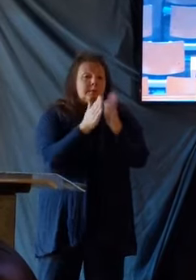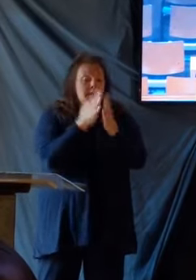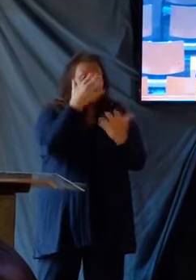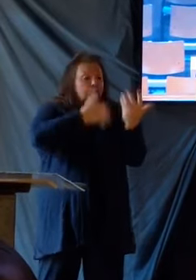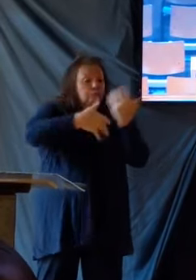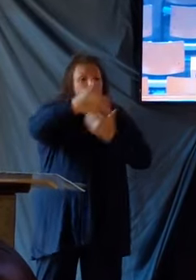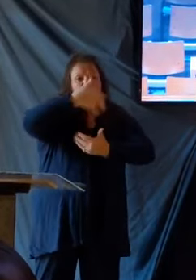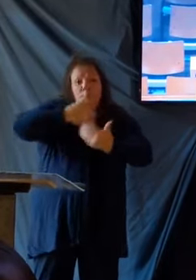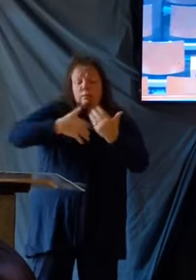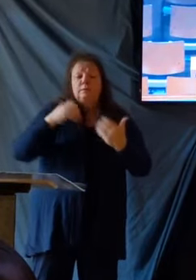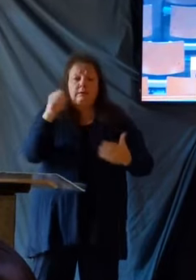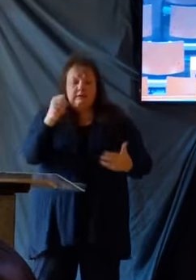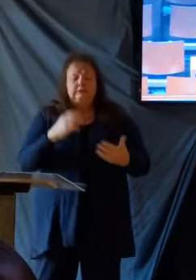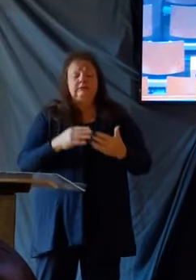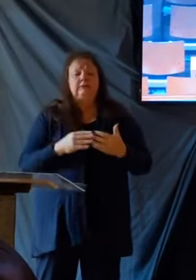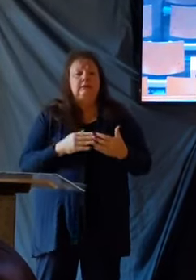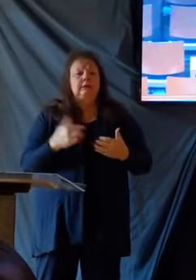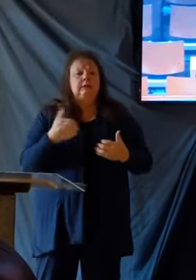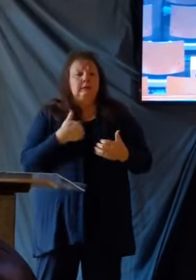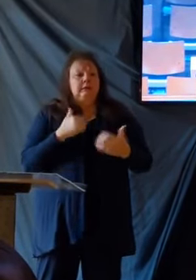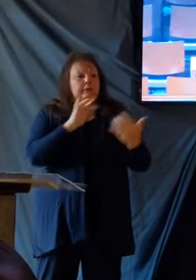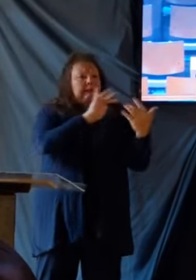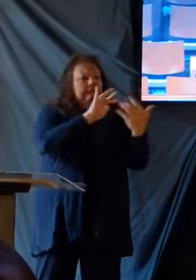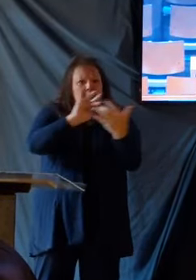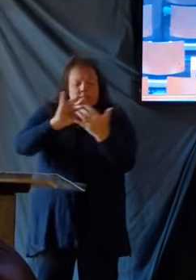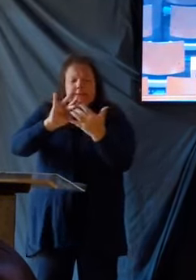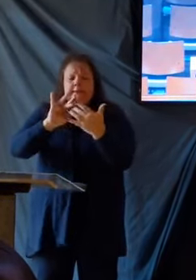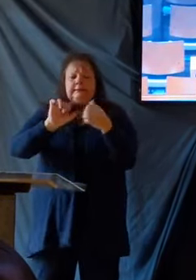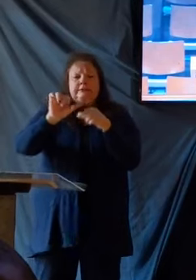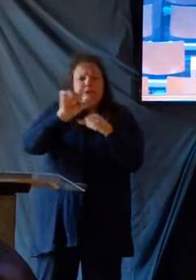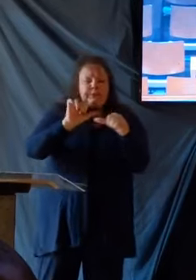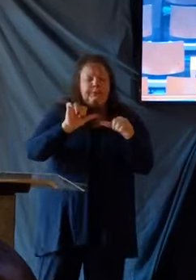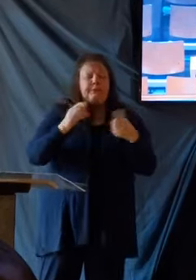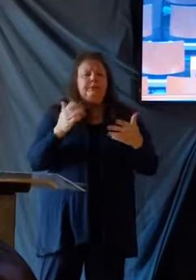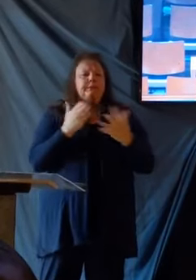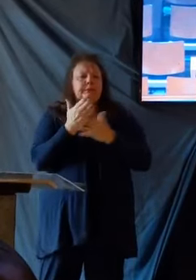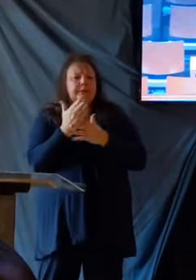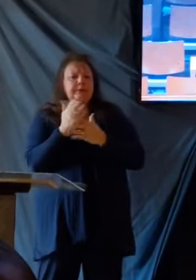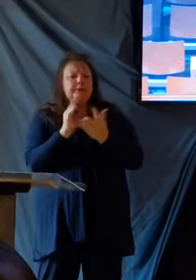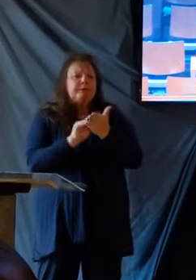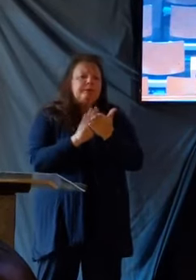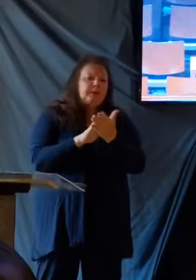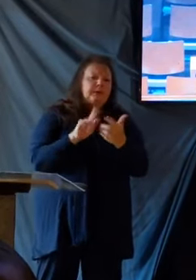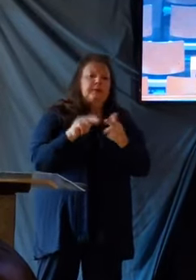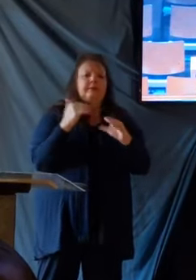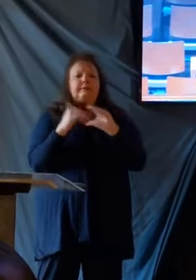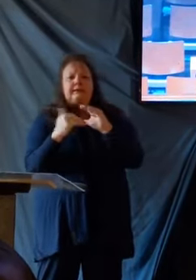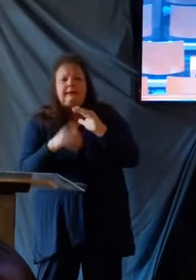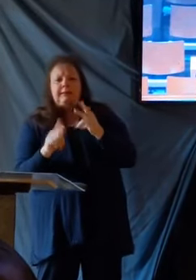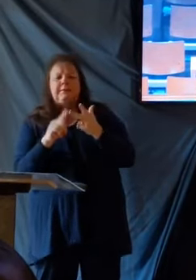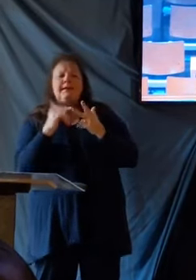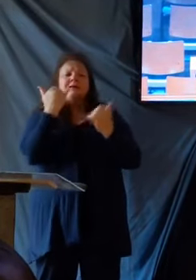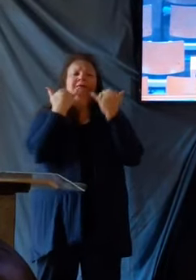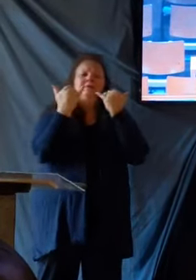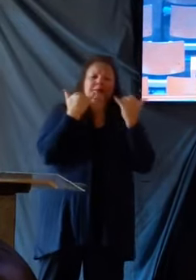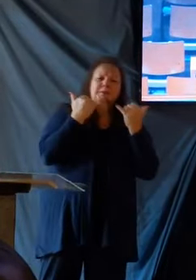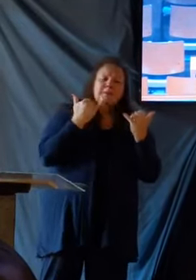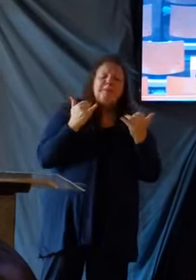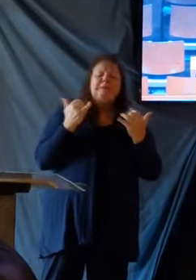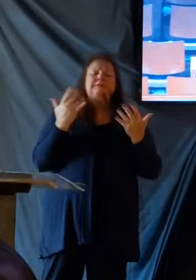one another. We make contact with one another through notes, through email, through phone